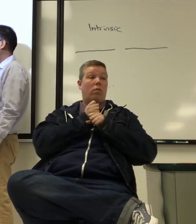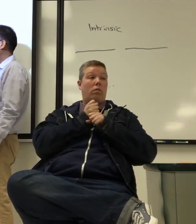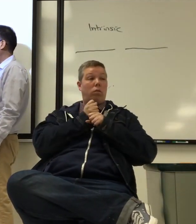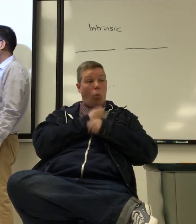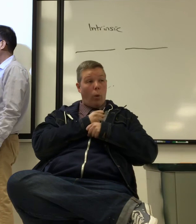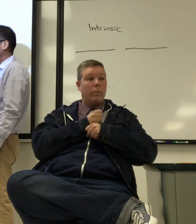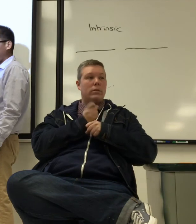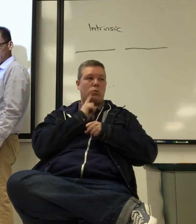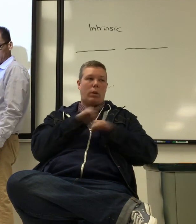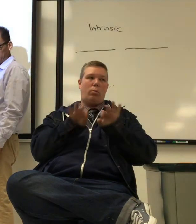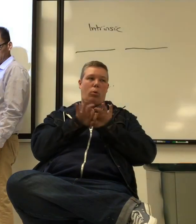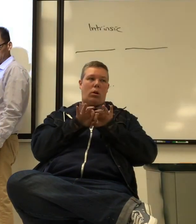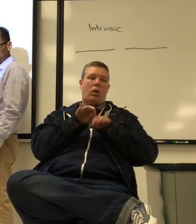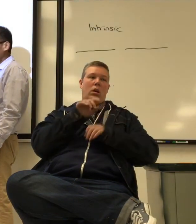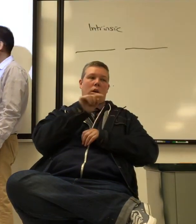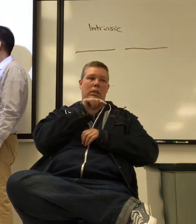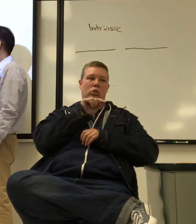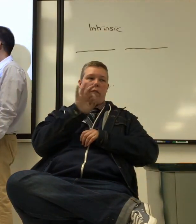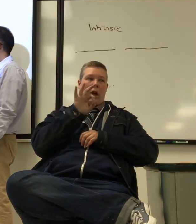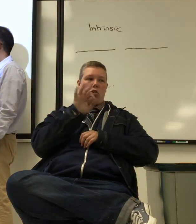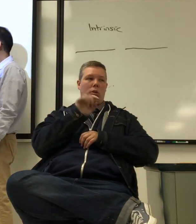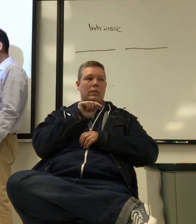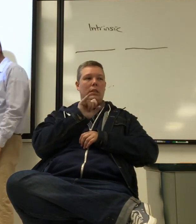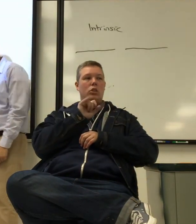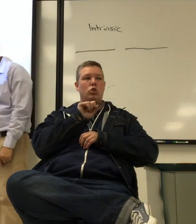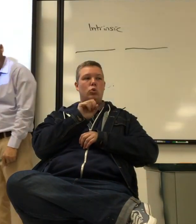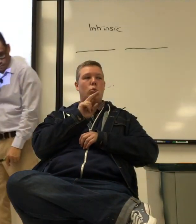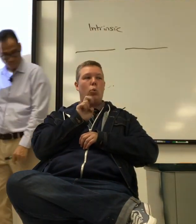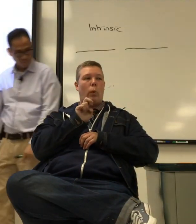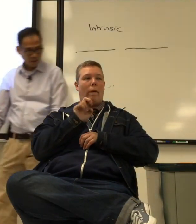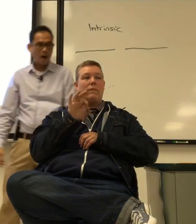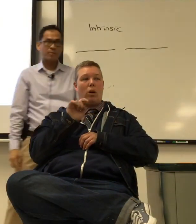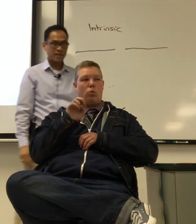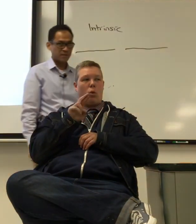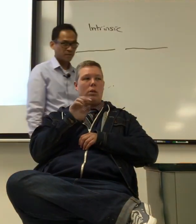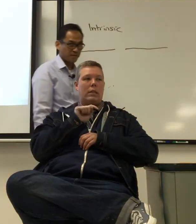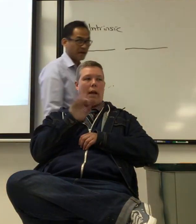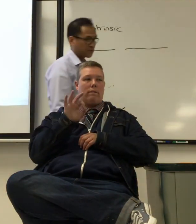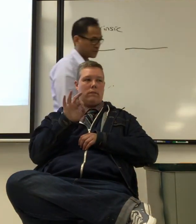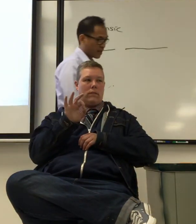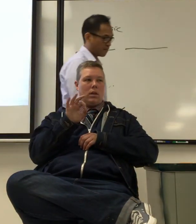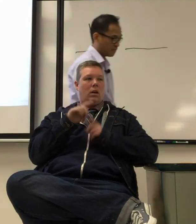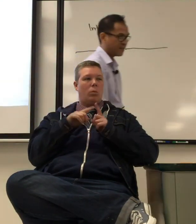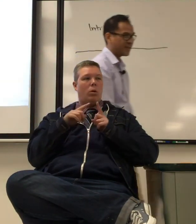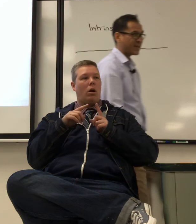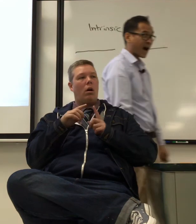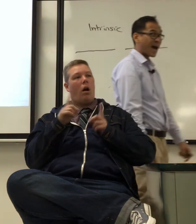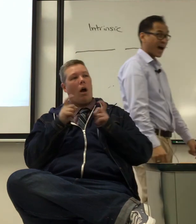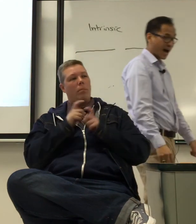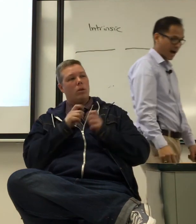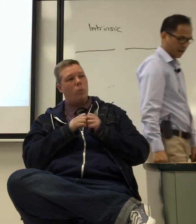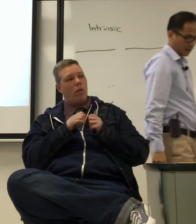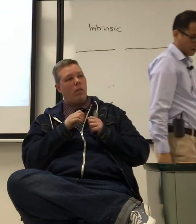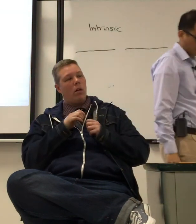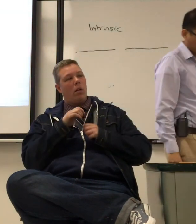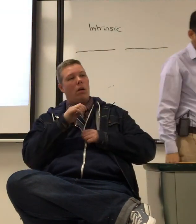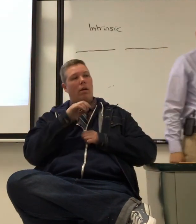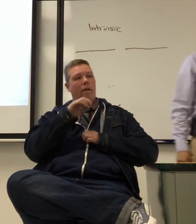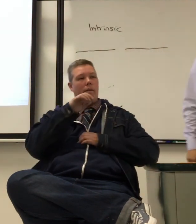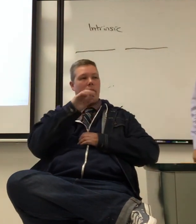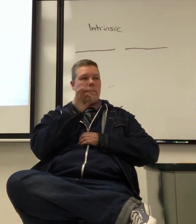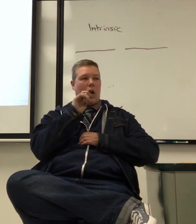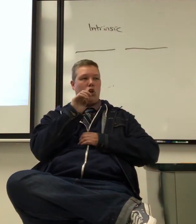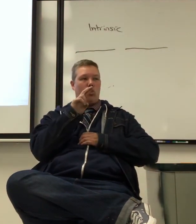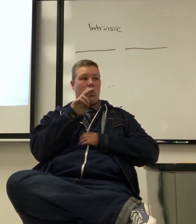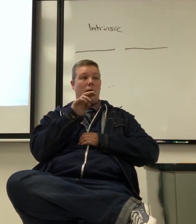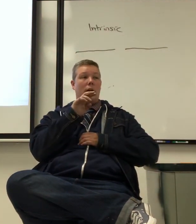extrinsic pathway, the tissue factor, it complexes with factor 7, VII. You gotta love those